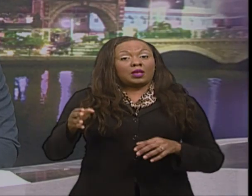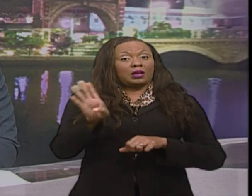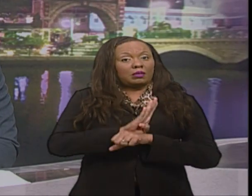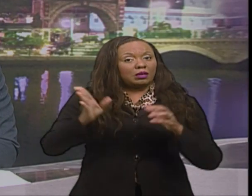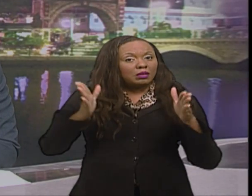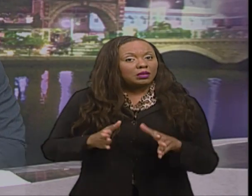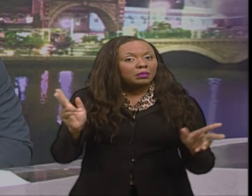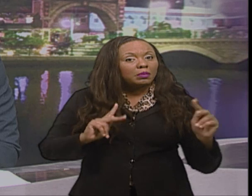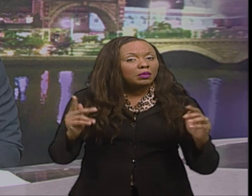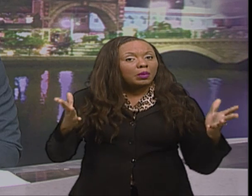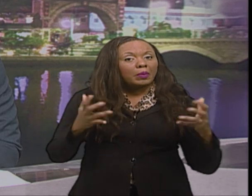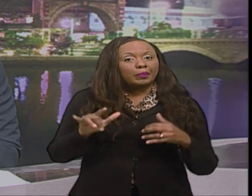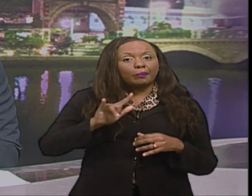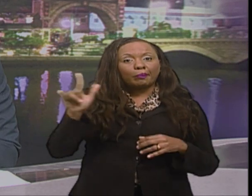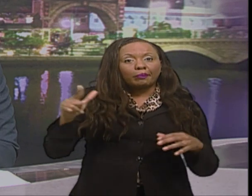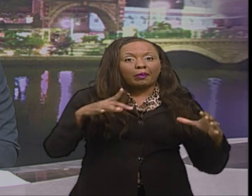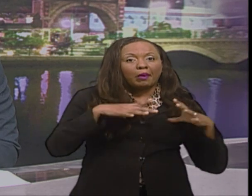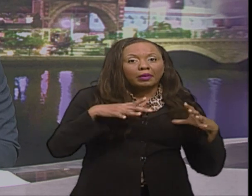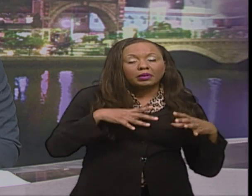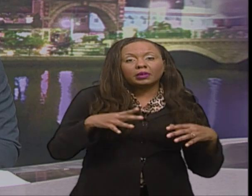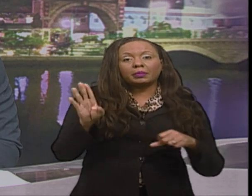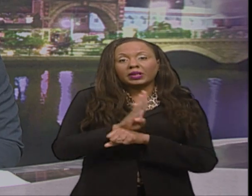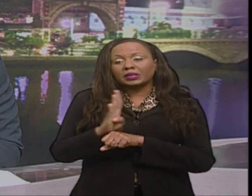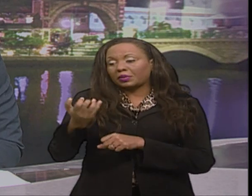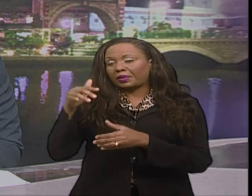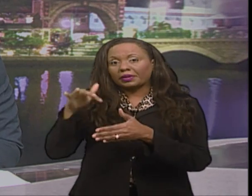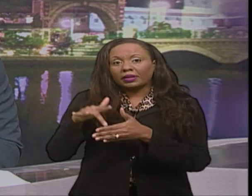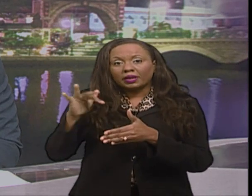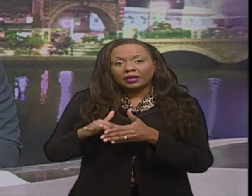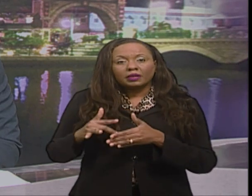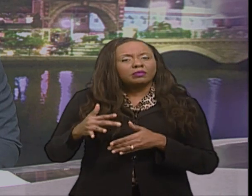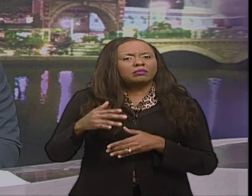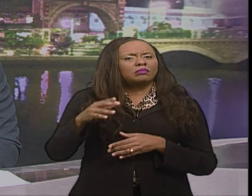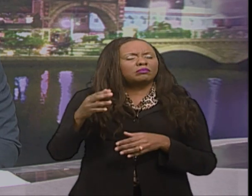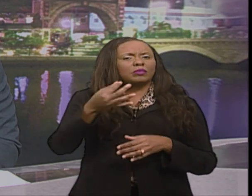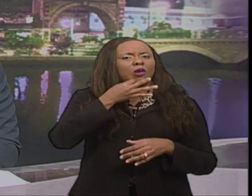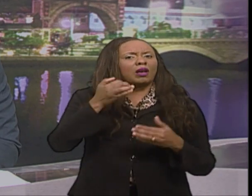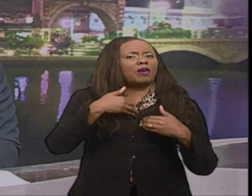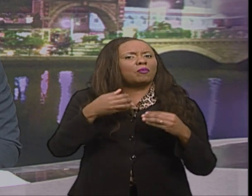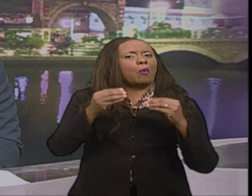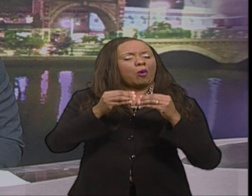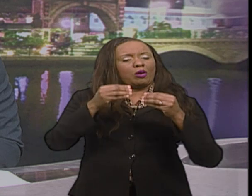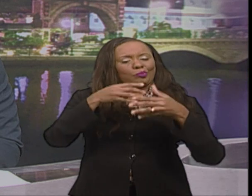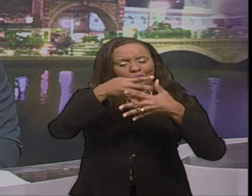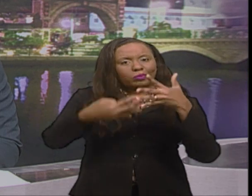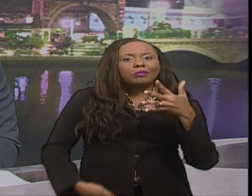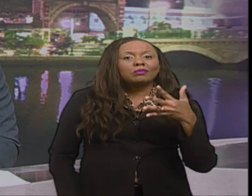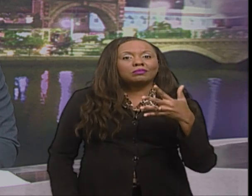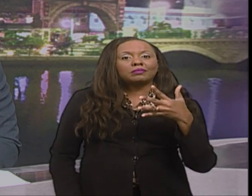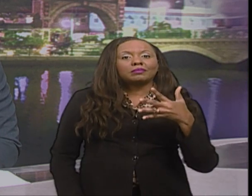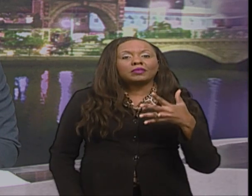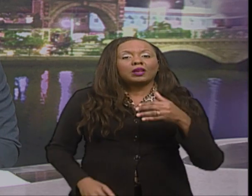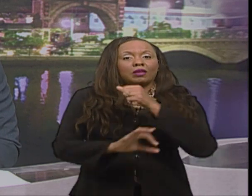Barbadians looking for holiday, business and study opportunities overseas will soon have a greater range of options in their grasp. Minister of